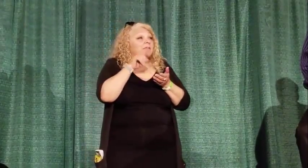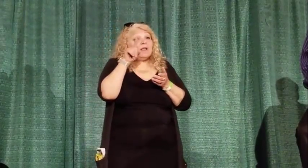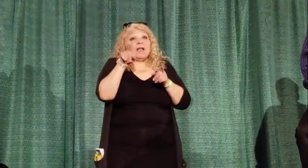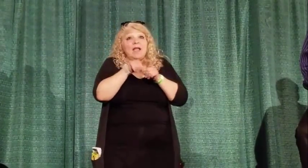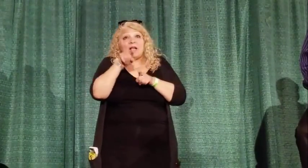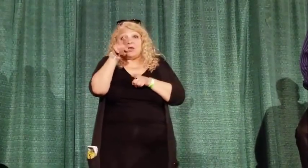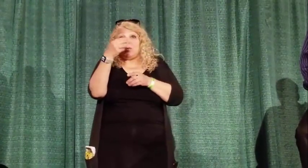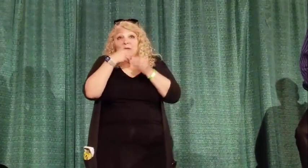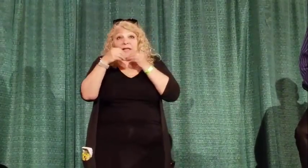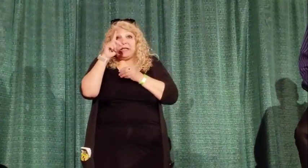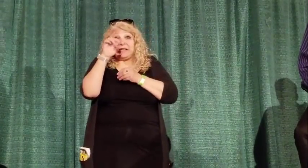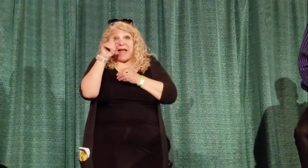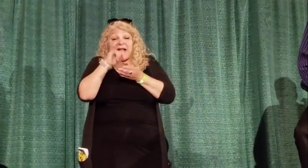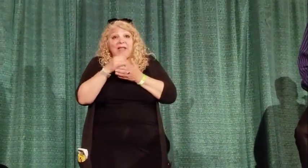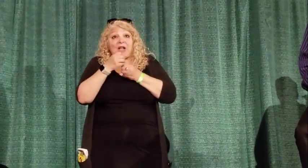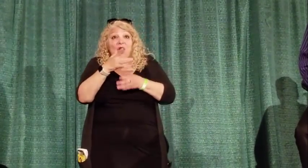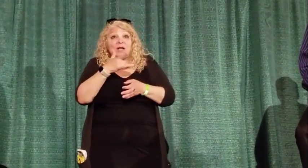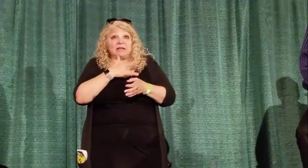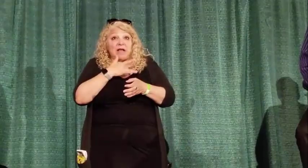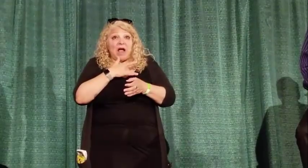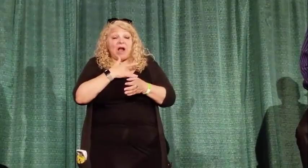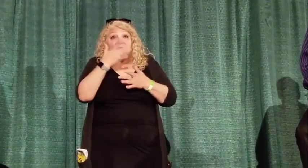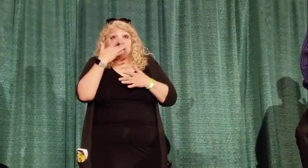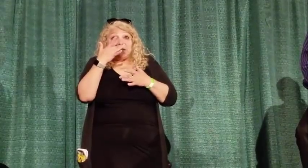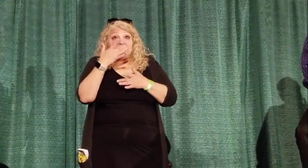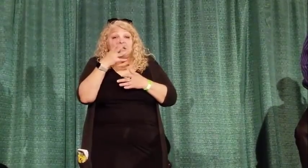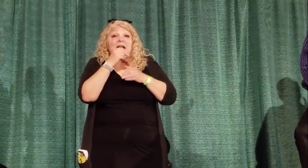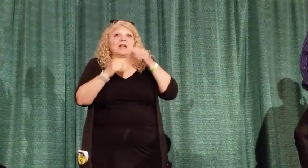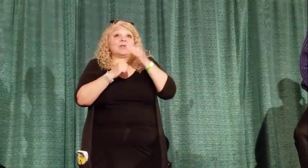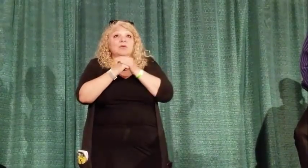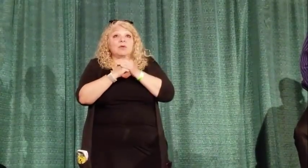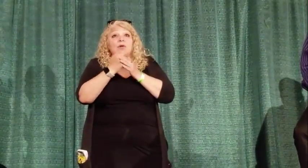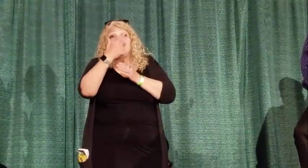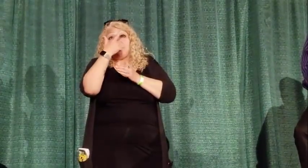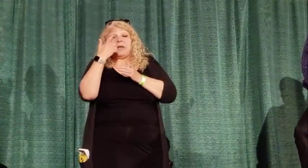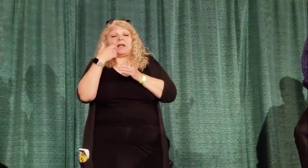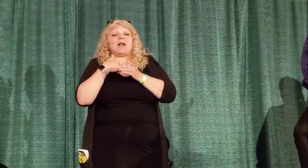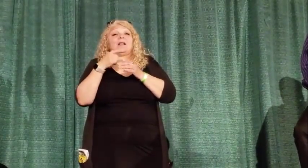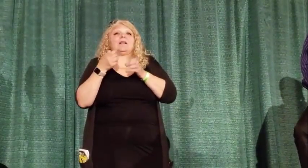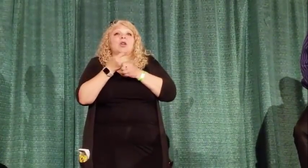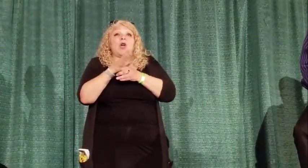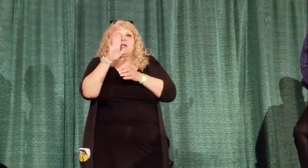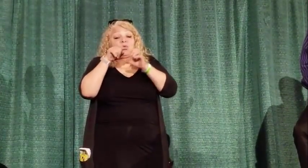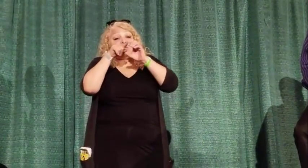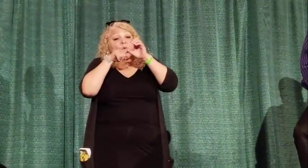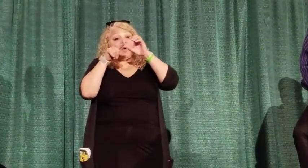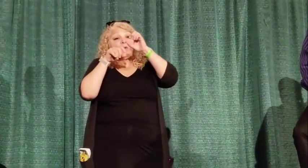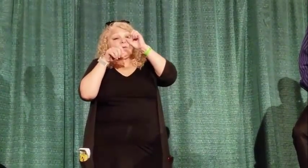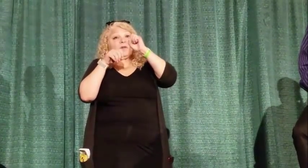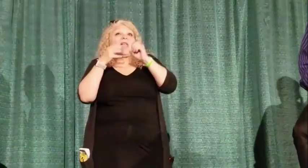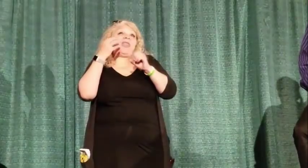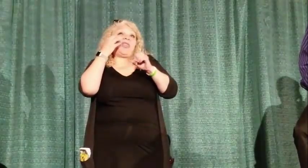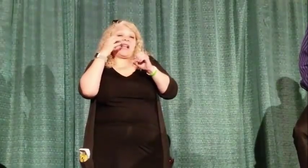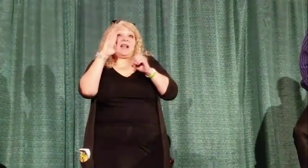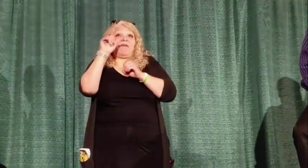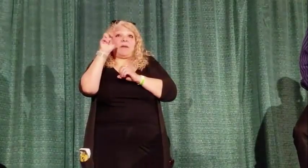a diet that causes heart disease and ischemic or embolic stroke, because it causes more atherosclerosis to develop, the thickening of the blood vessels,